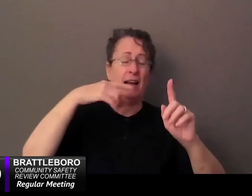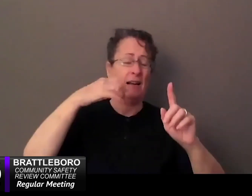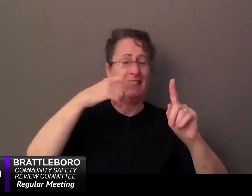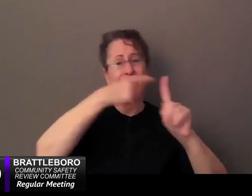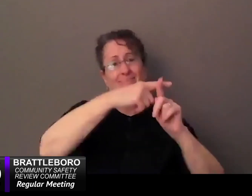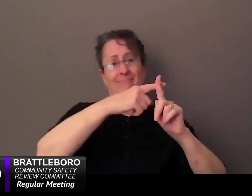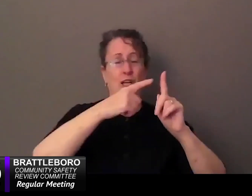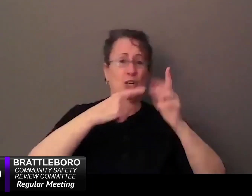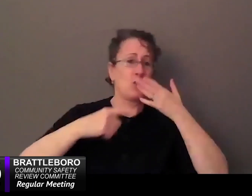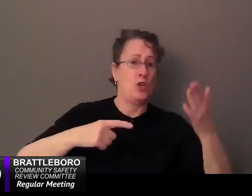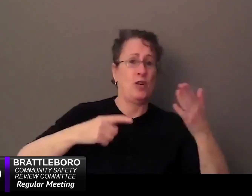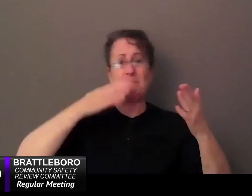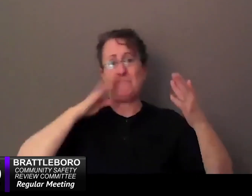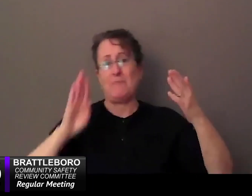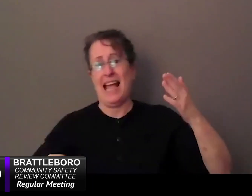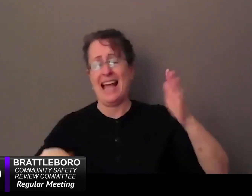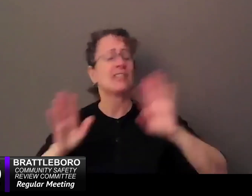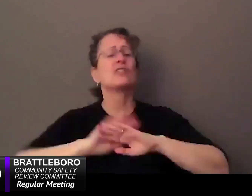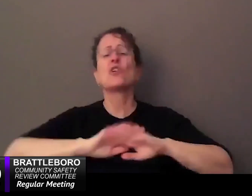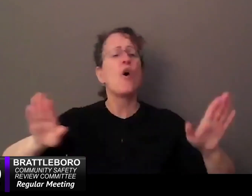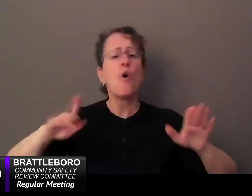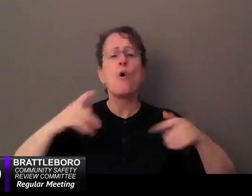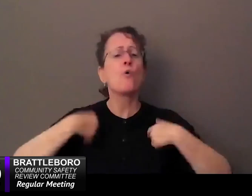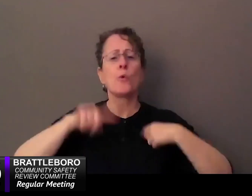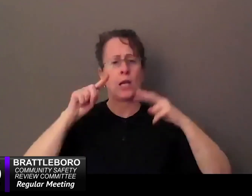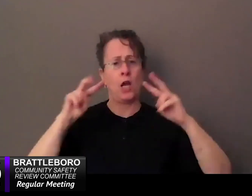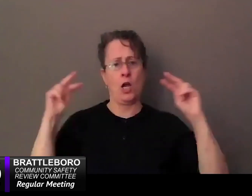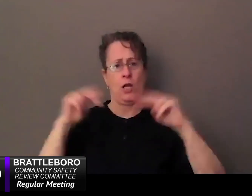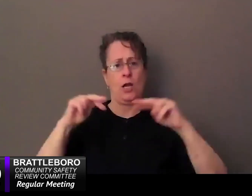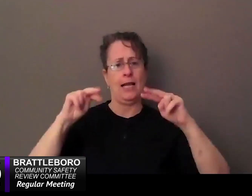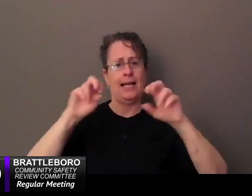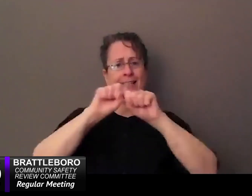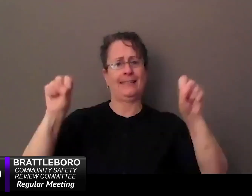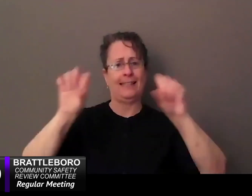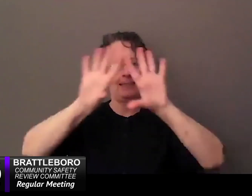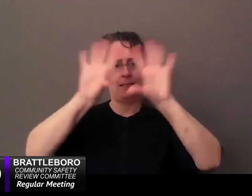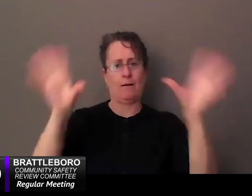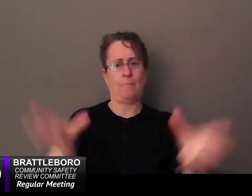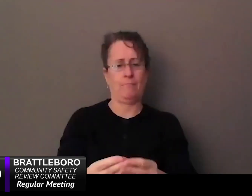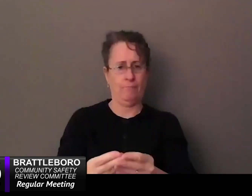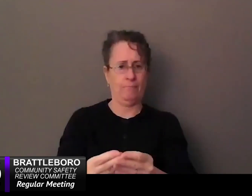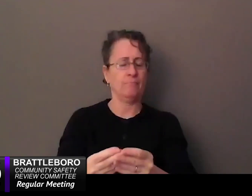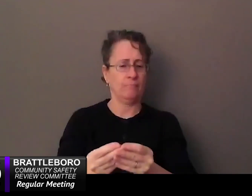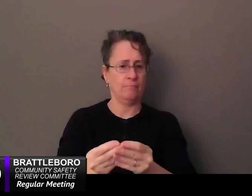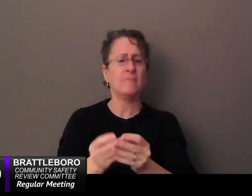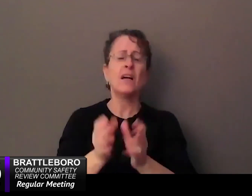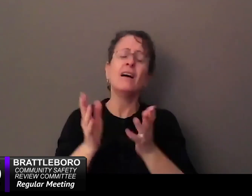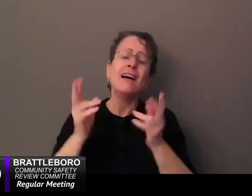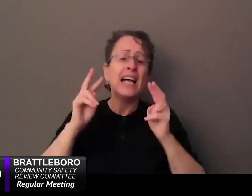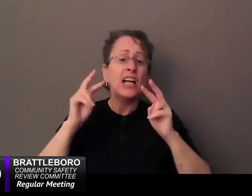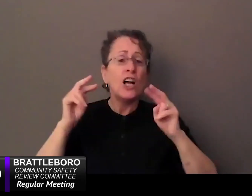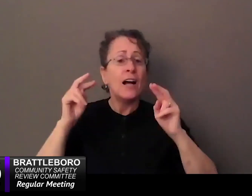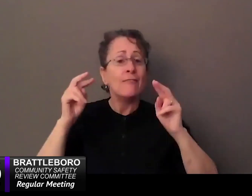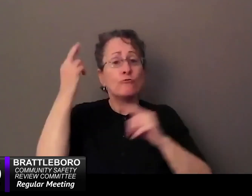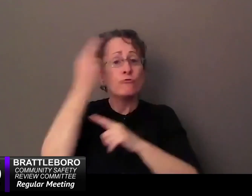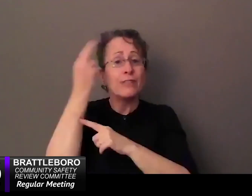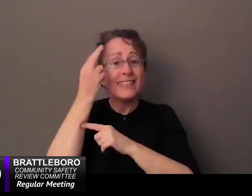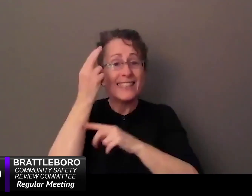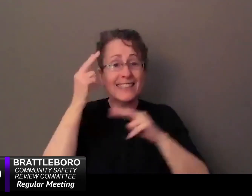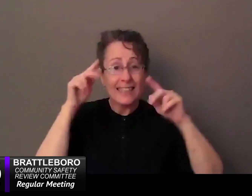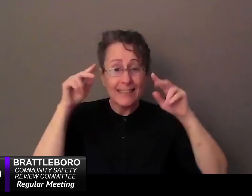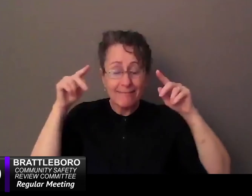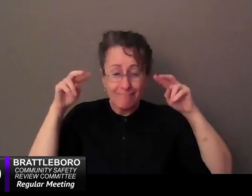officer. This is a systems review, right? And it's heavily focused on the police in some ways because the police